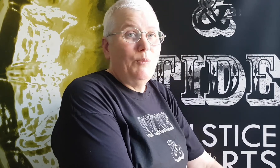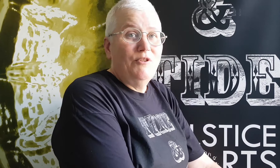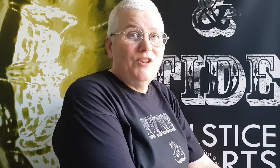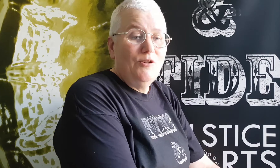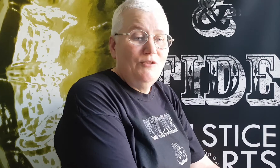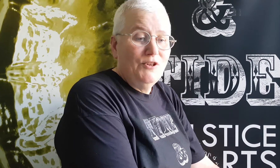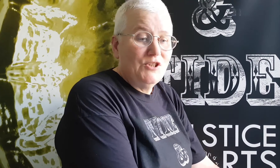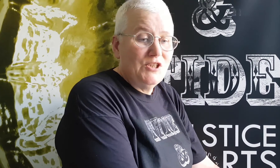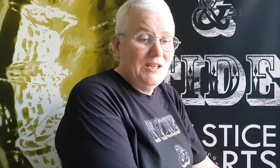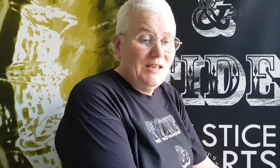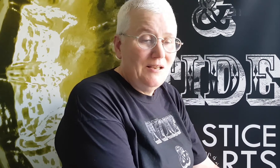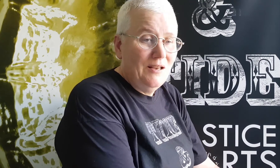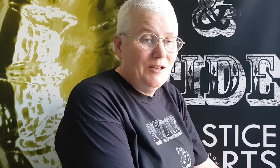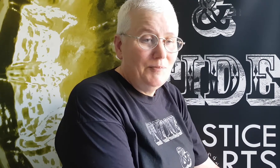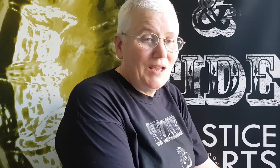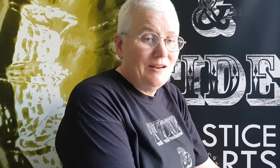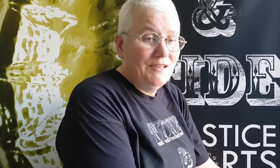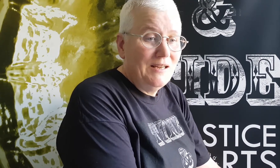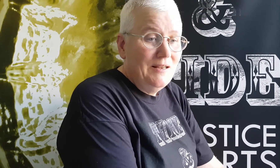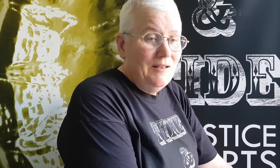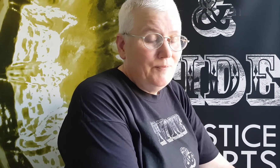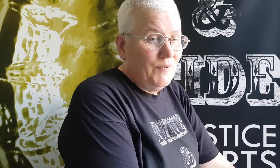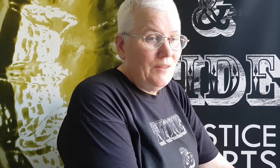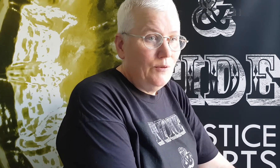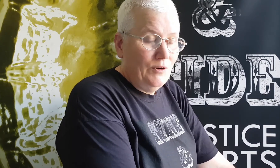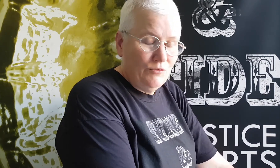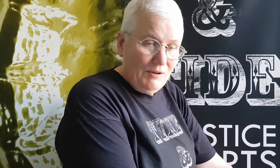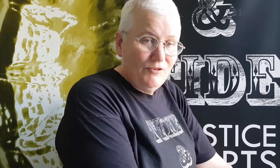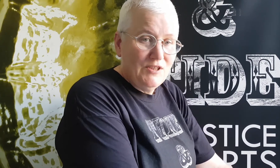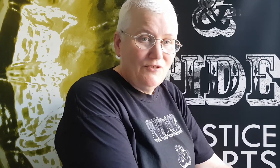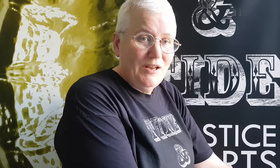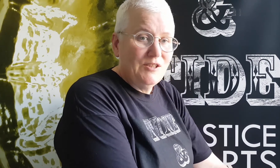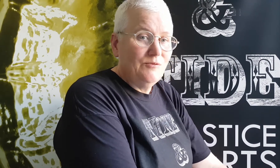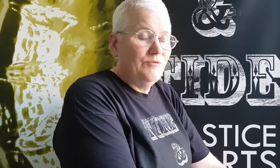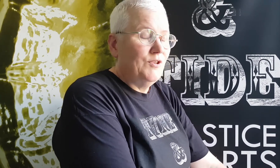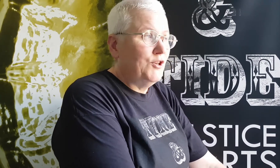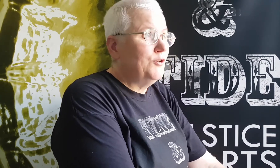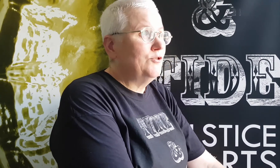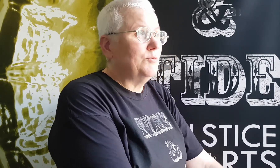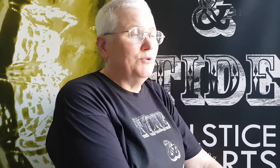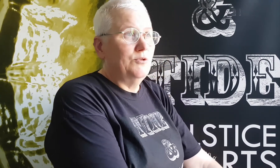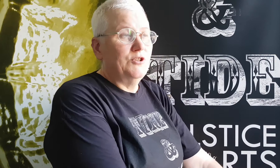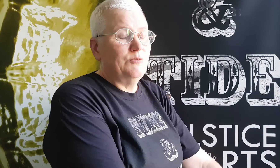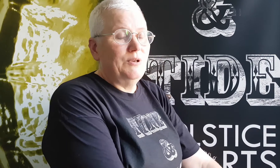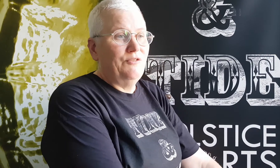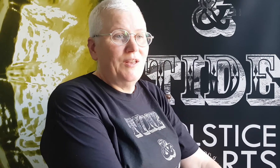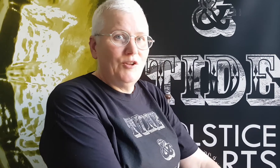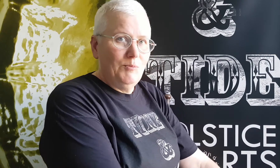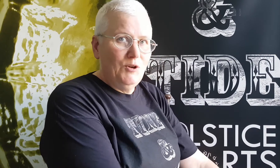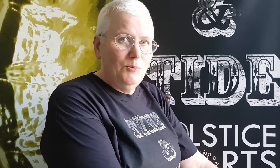in the University Gallery, who are great friends of ours and huge supporters, and we thank them enormously.